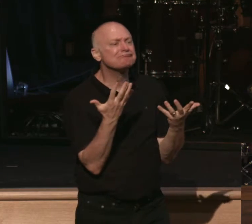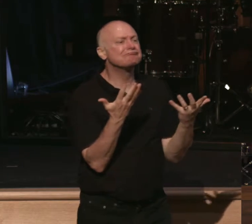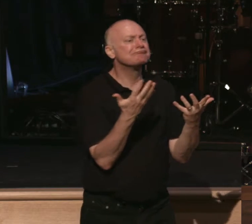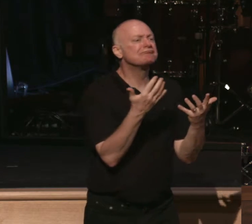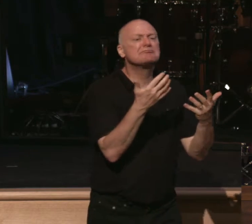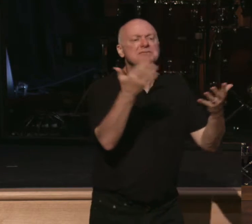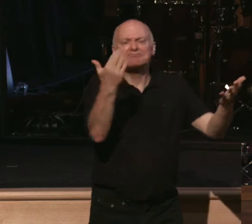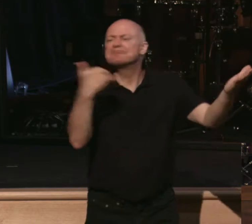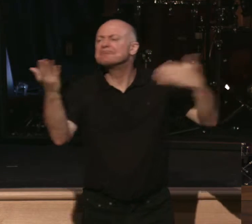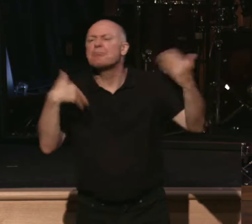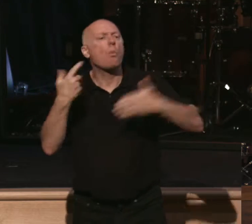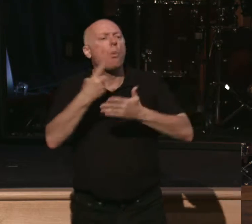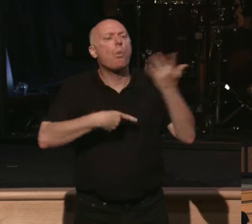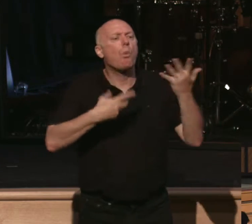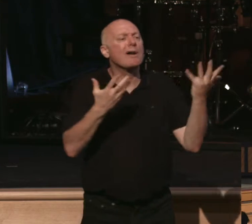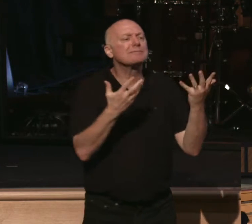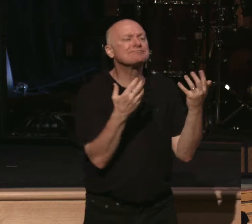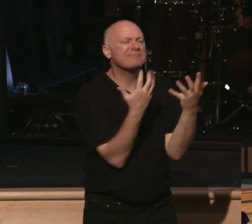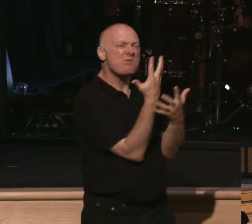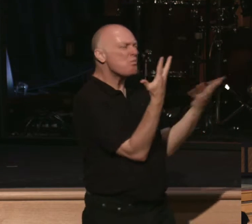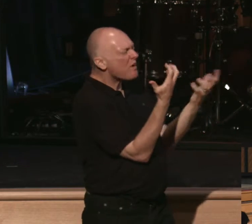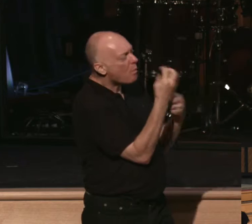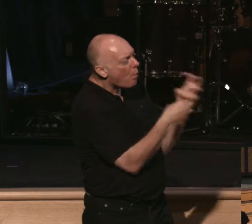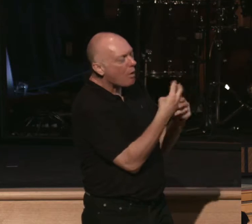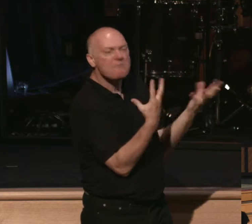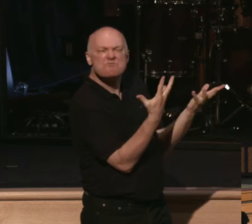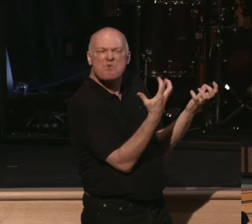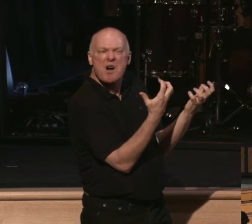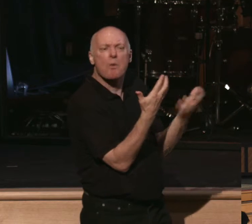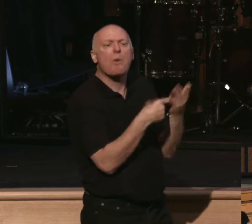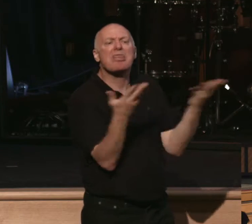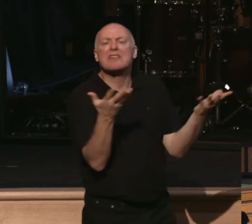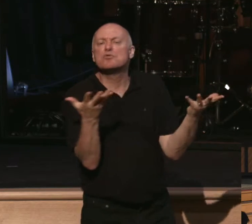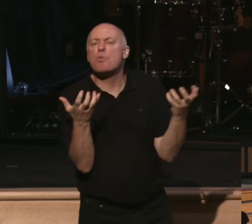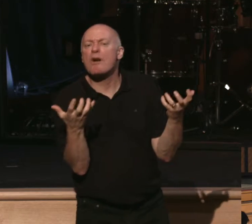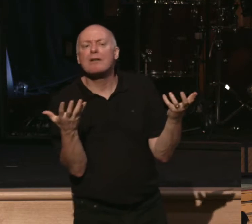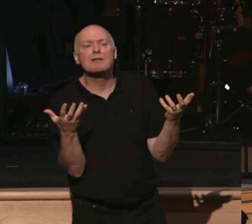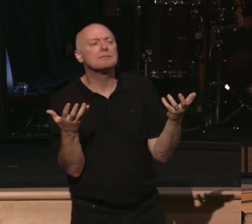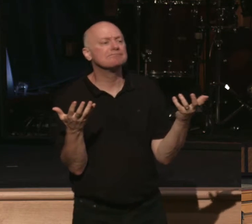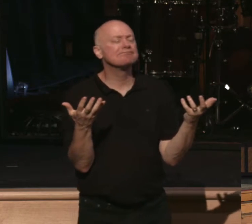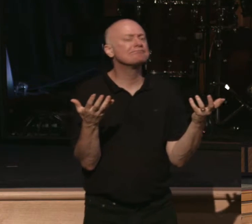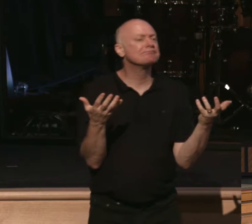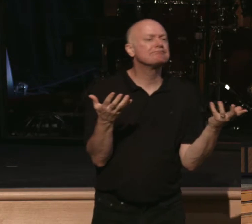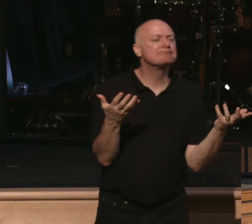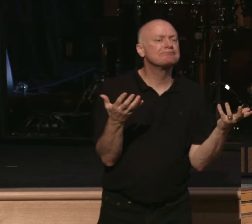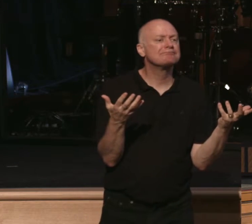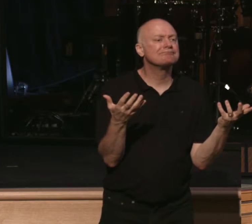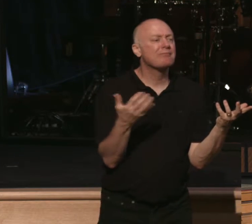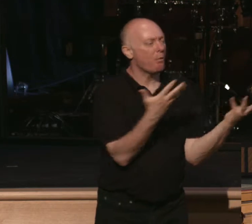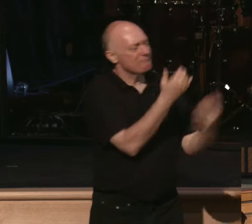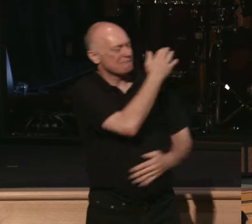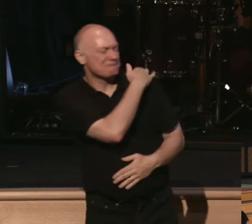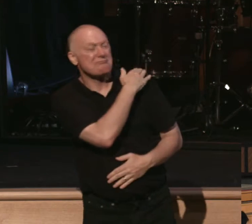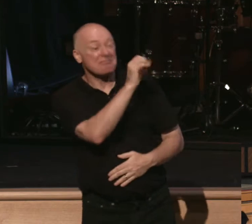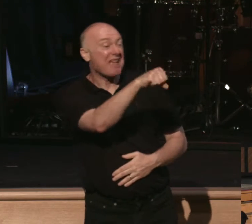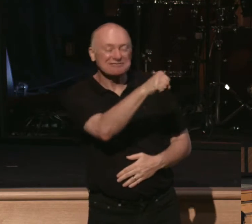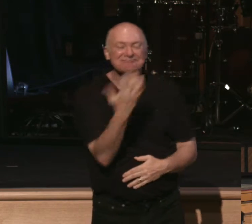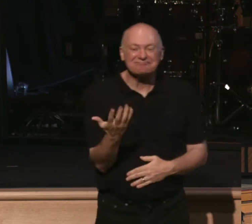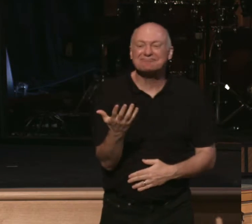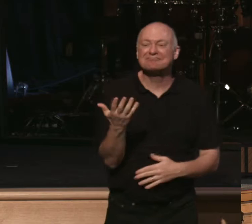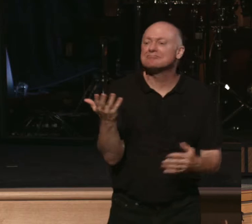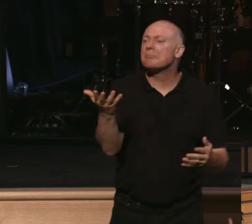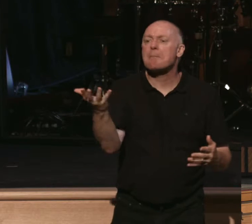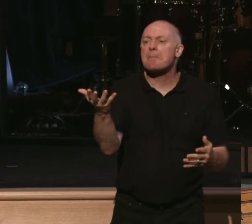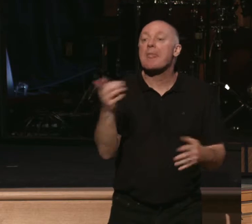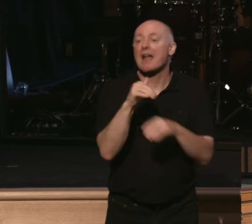calling some of those out. What were the broken cisterns that you were able to identify in your life? Seeking the praise of man. Seeking the praise of man.